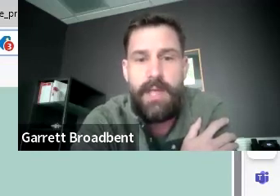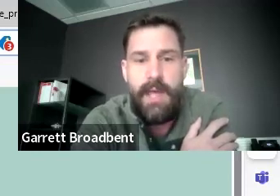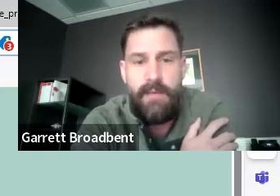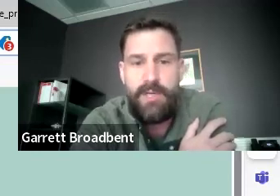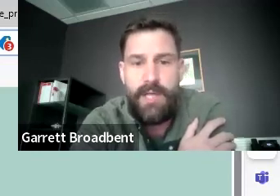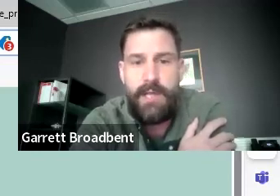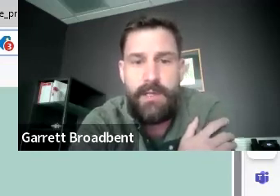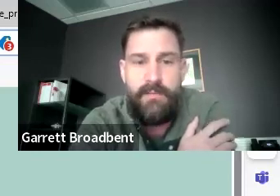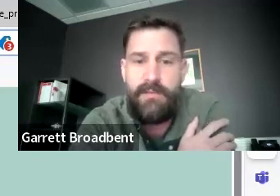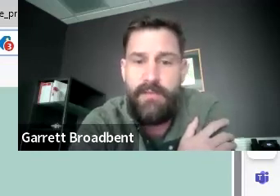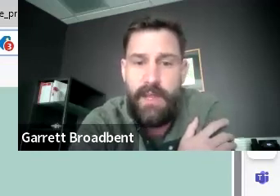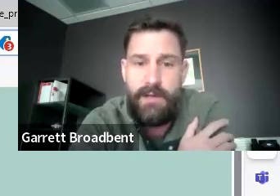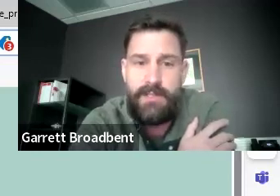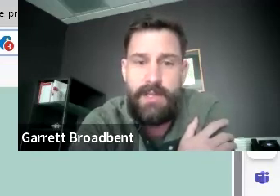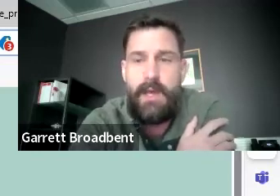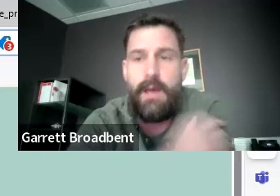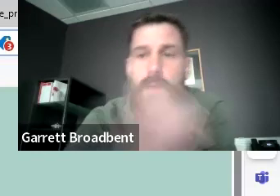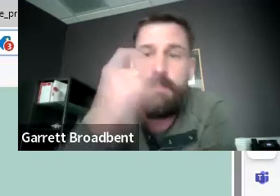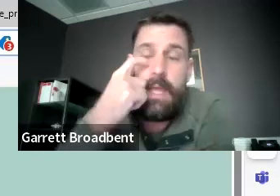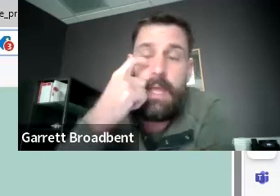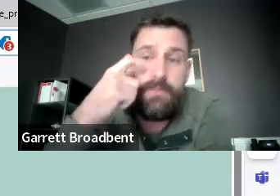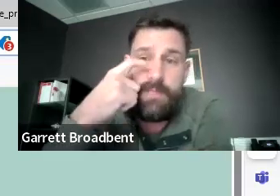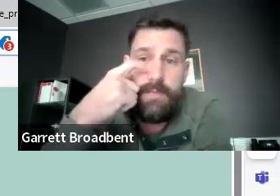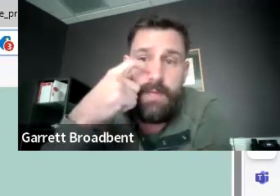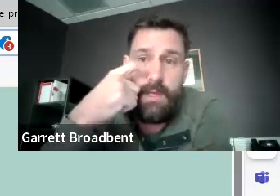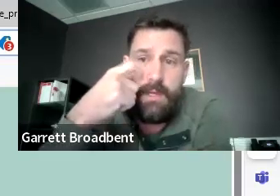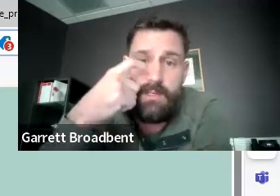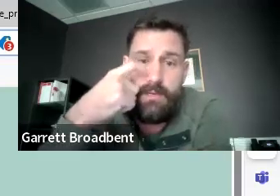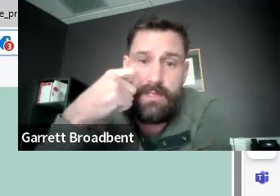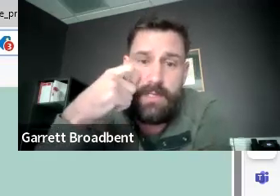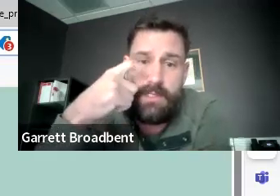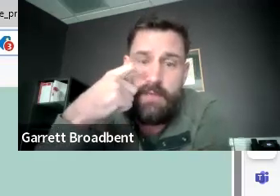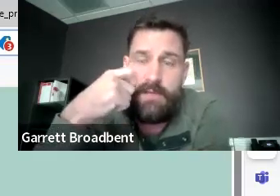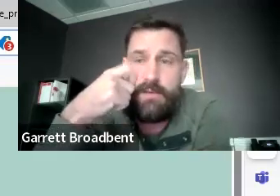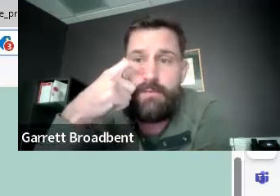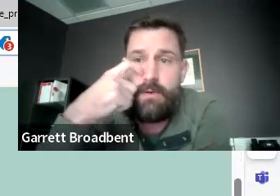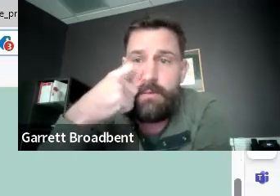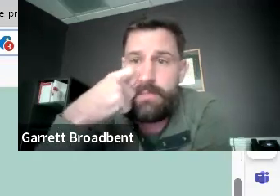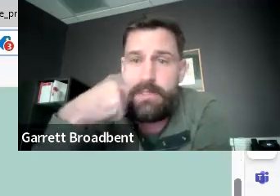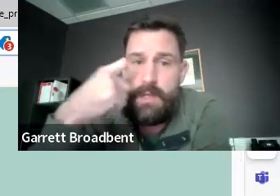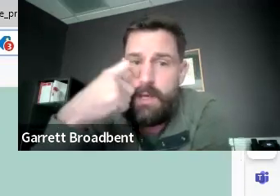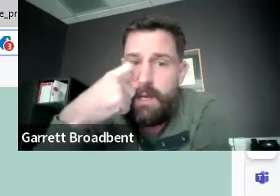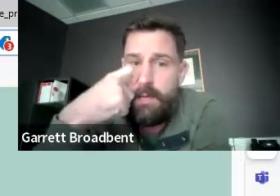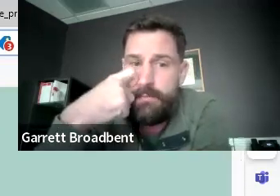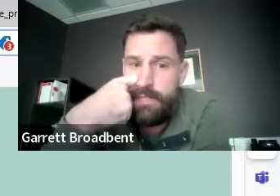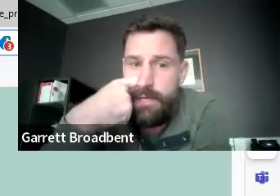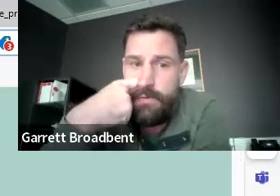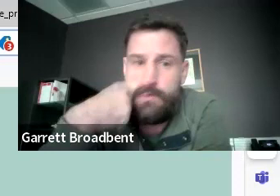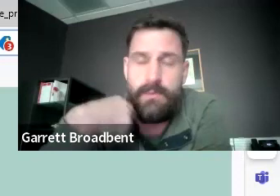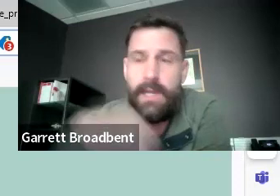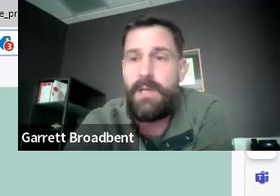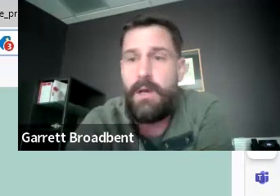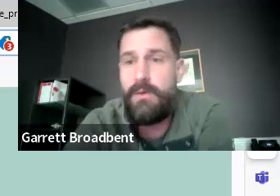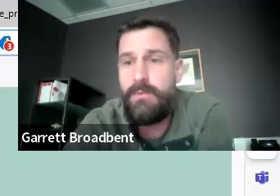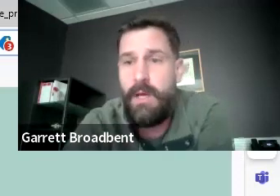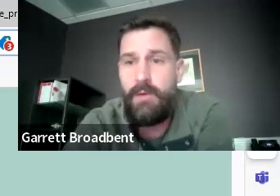vendors have appreciated vendor fairs, and for some of the services, vendor forums. So we'd